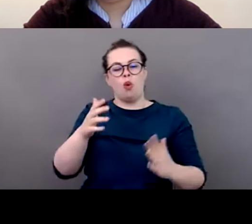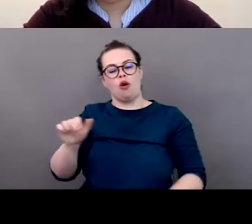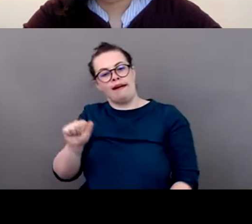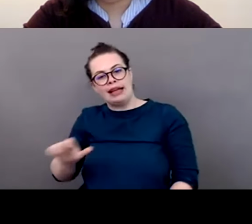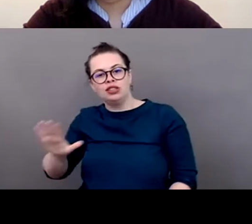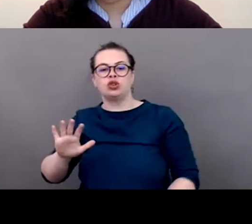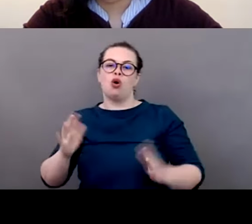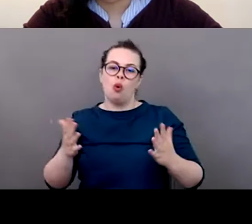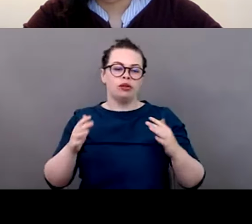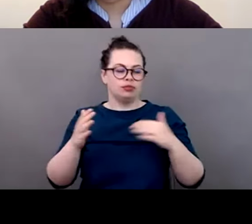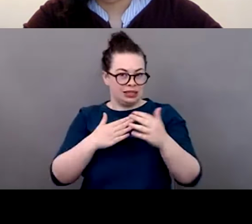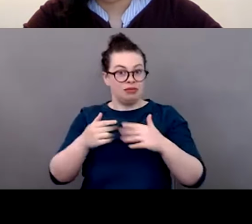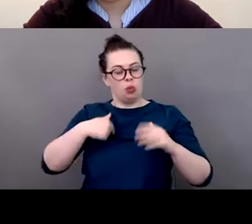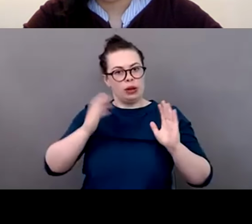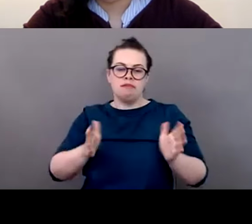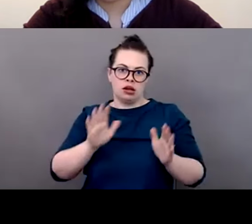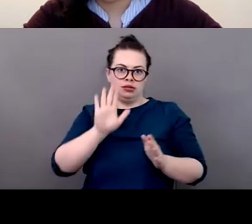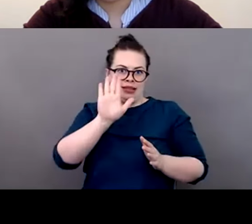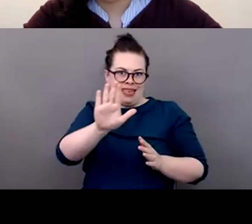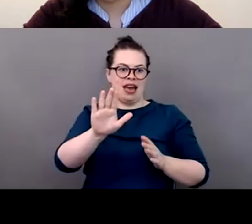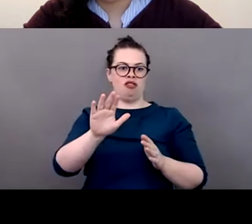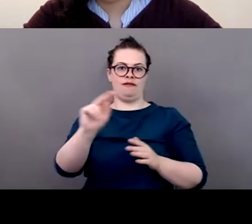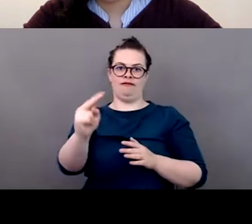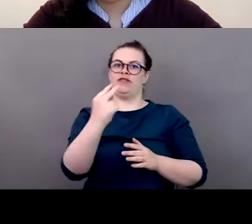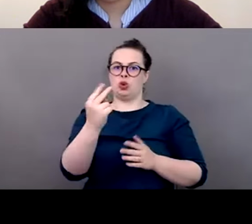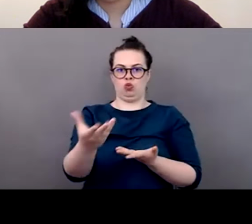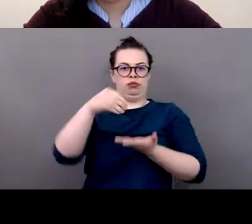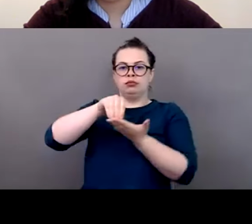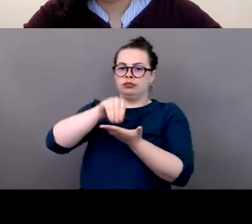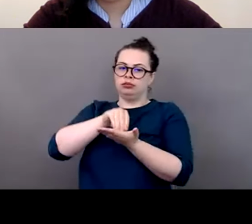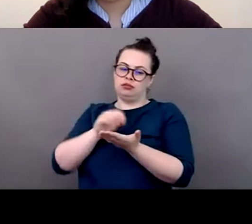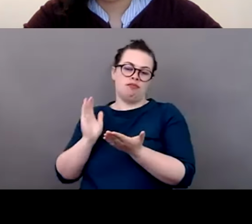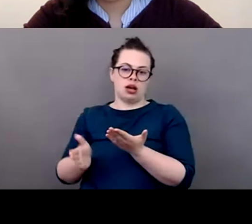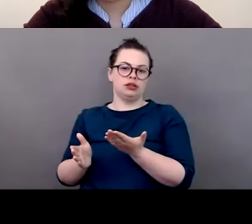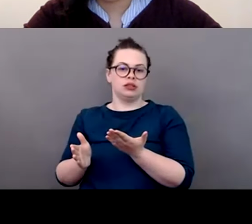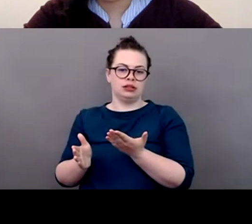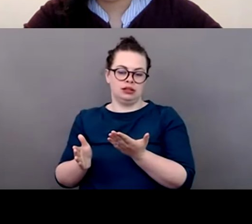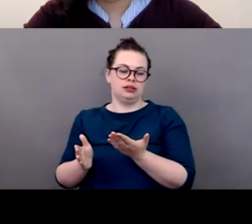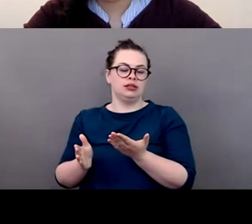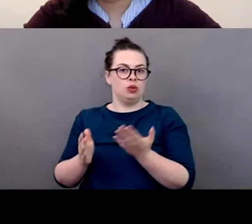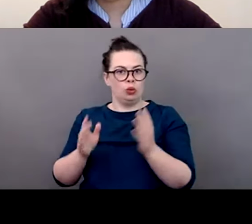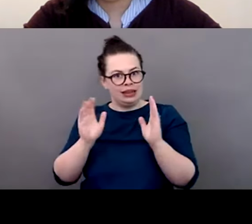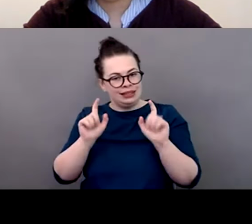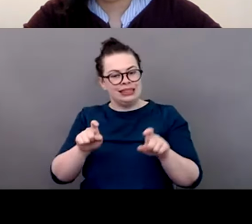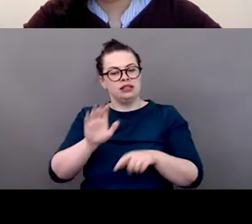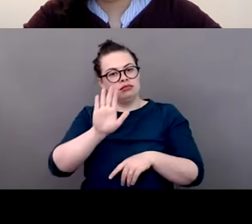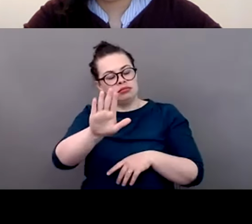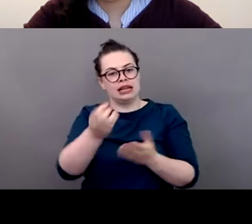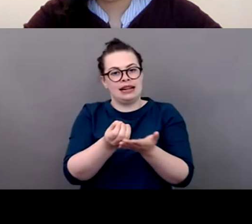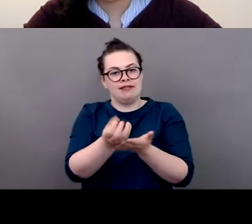association of the deaf or the national associations of the deaf. We need information from you about